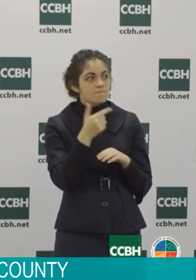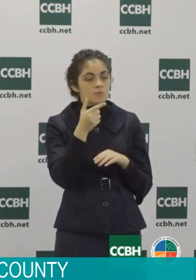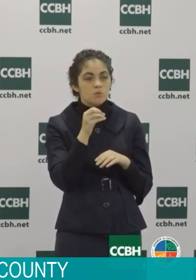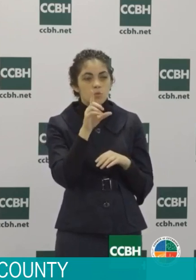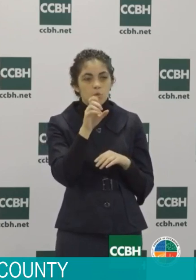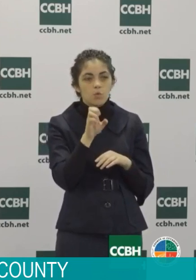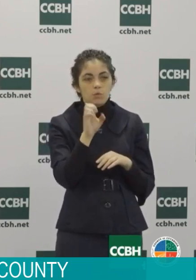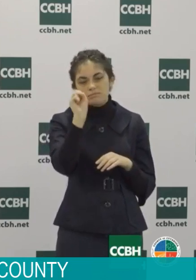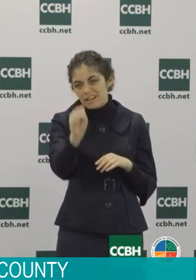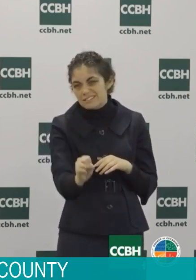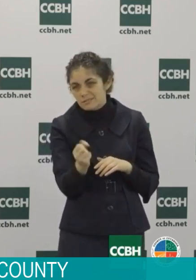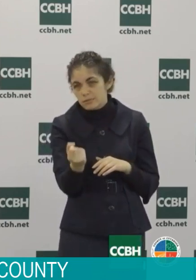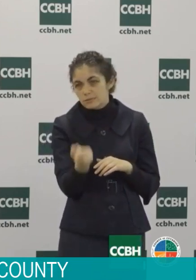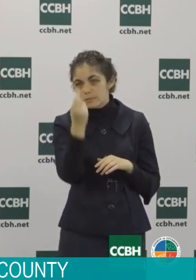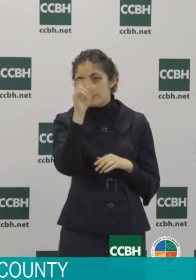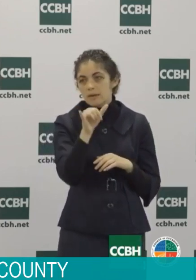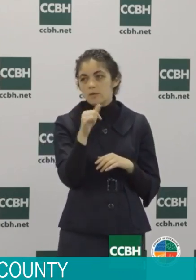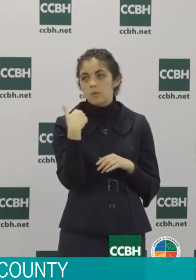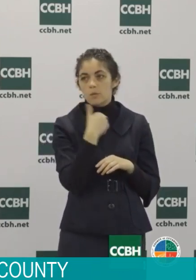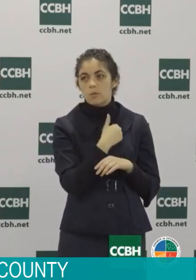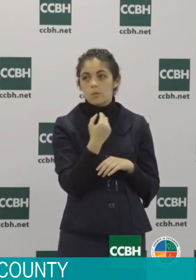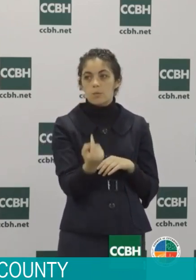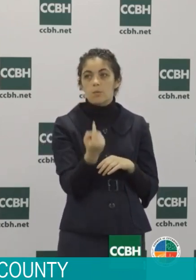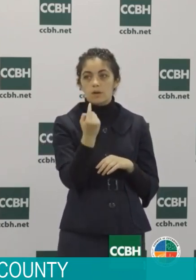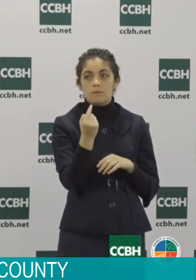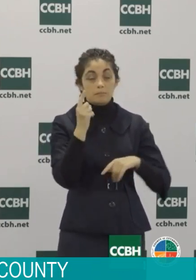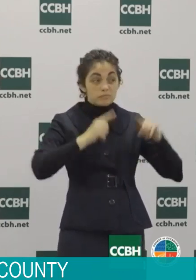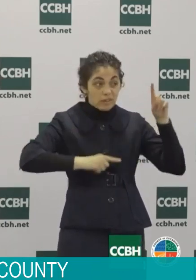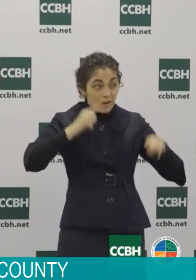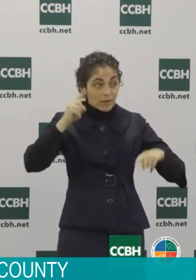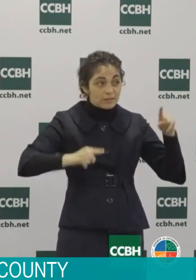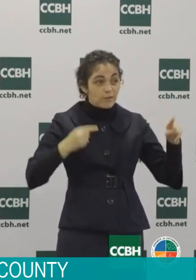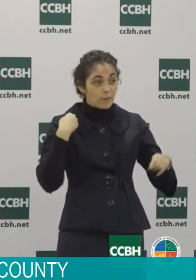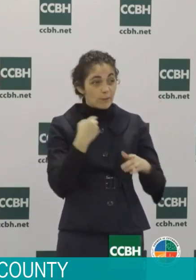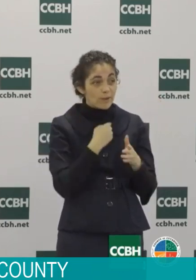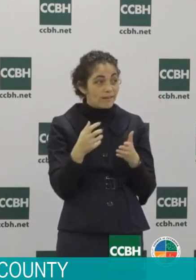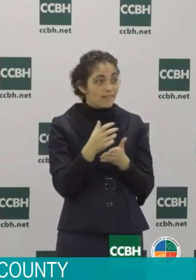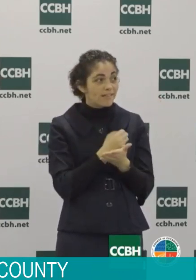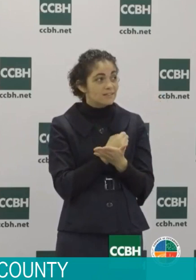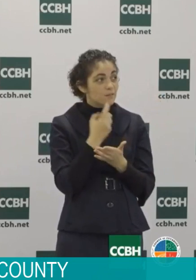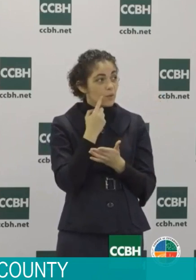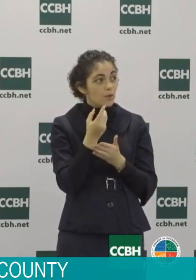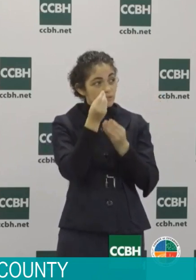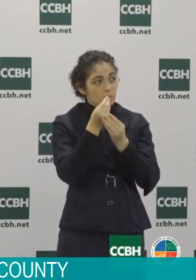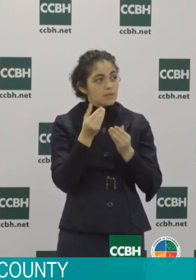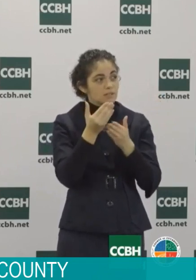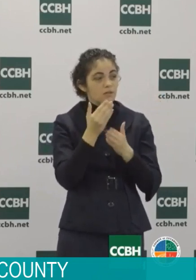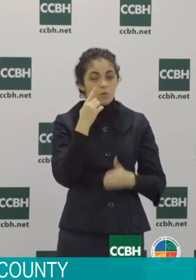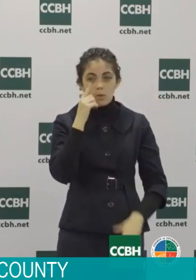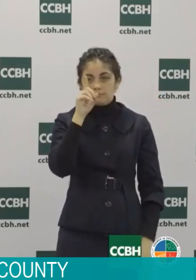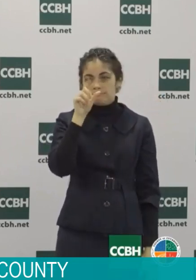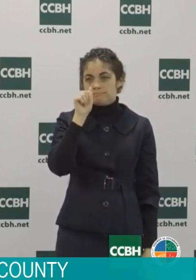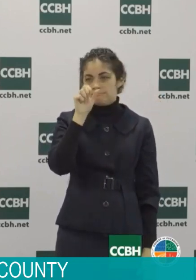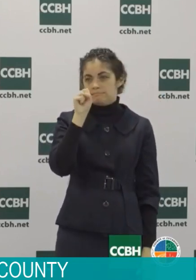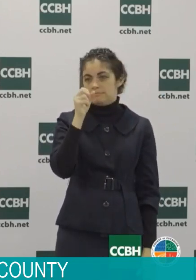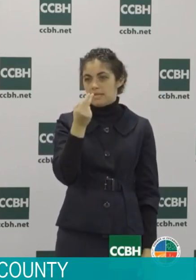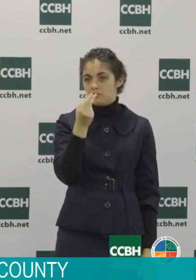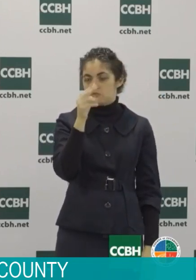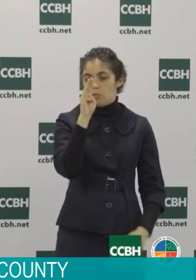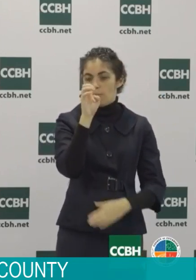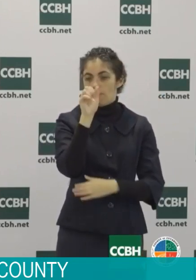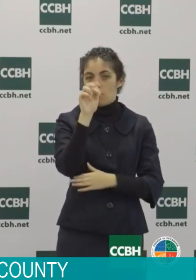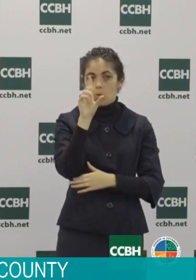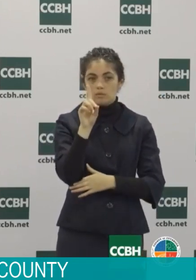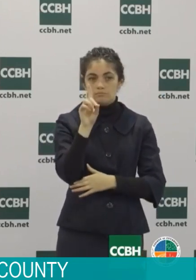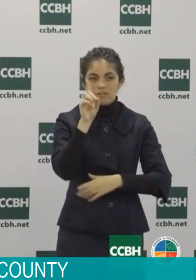data. So we use this as one of the many pieces of information on a dashboard of data, whether it's